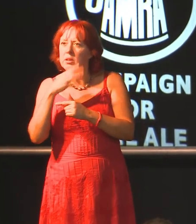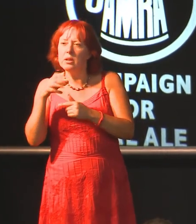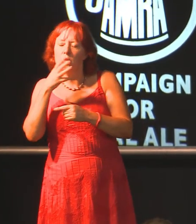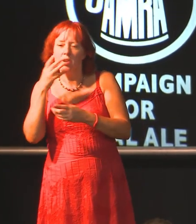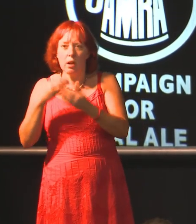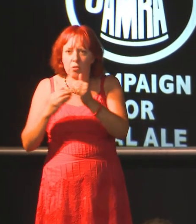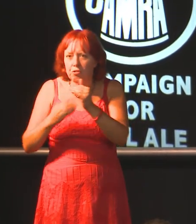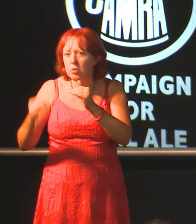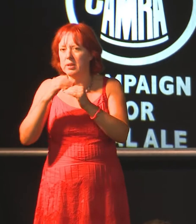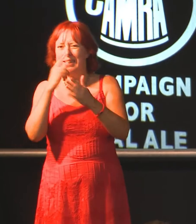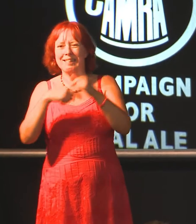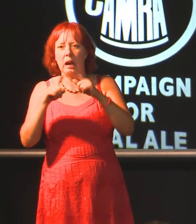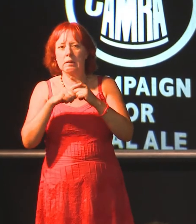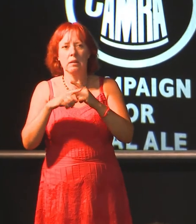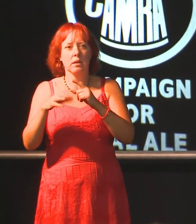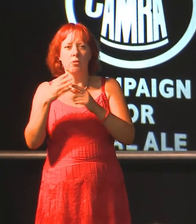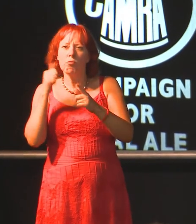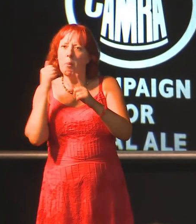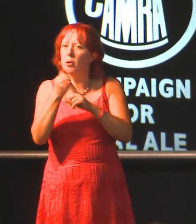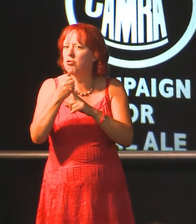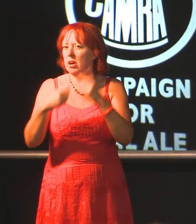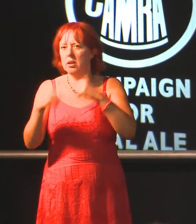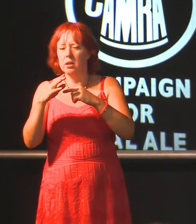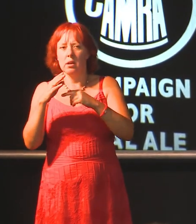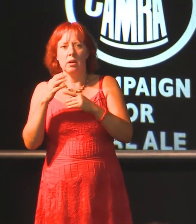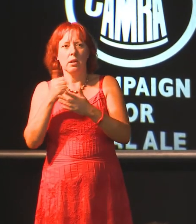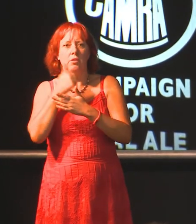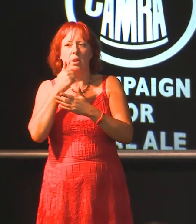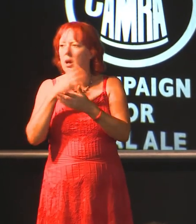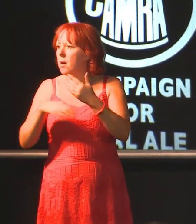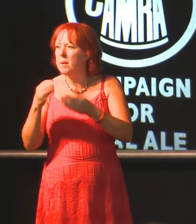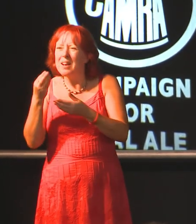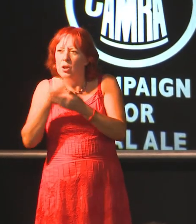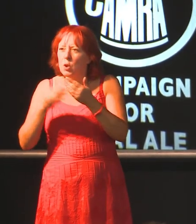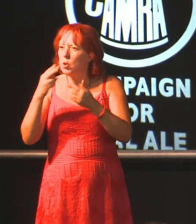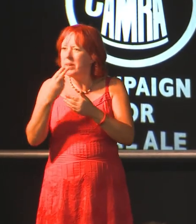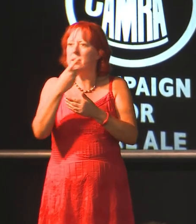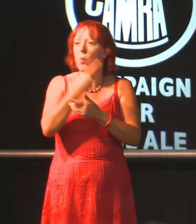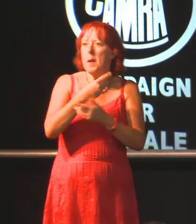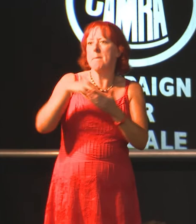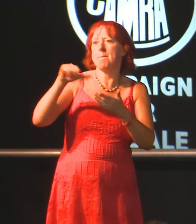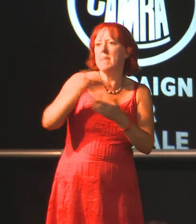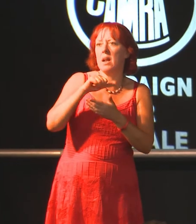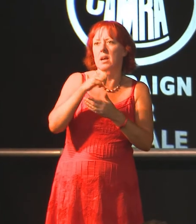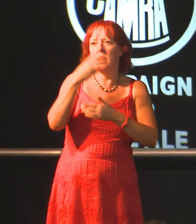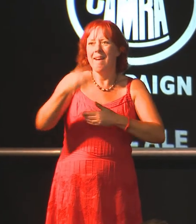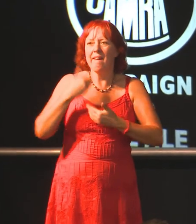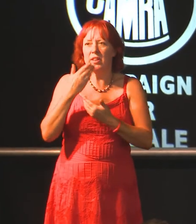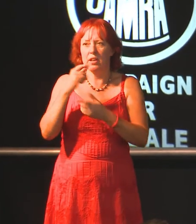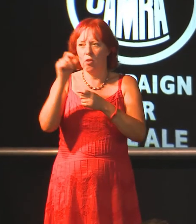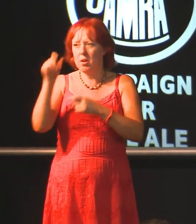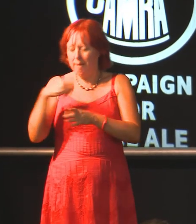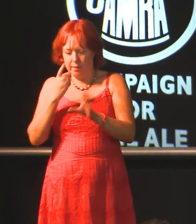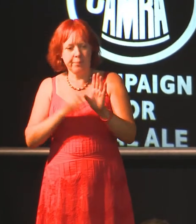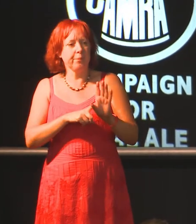duty escalator is a joke and to stop punishing an industry that contributes £21 million to this country every single year.